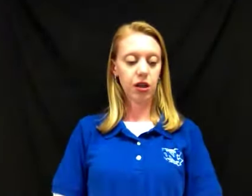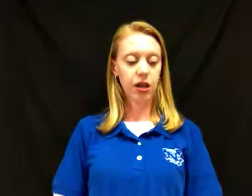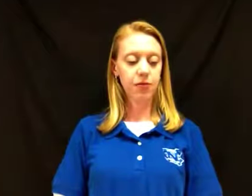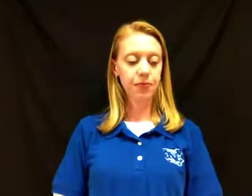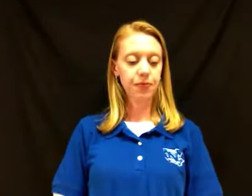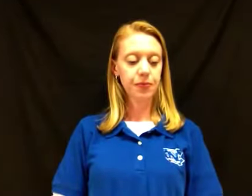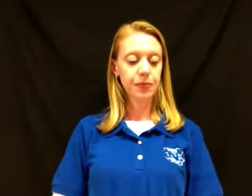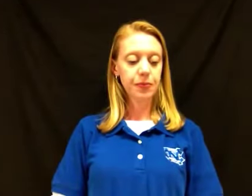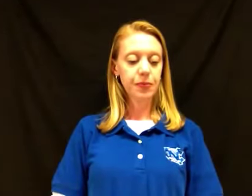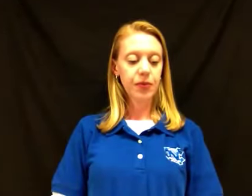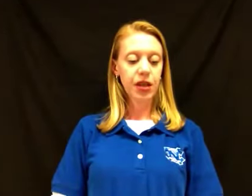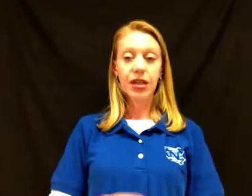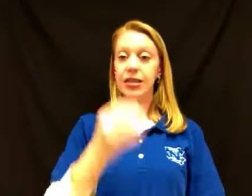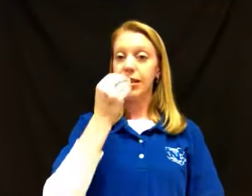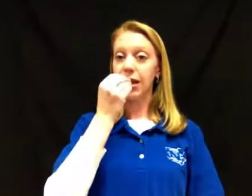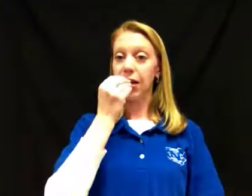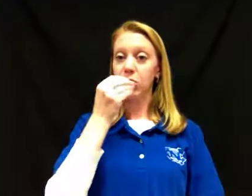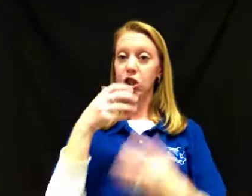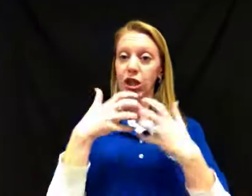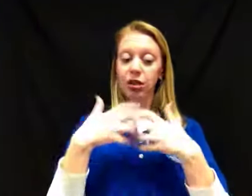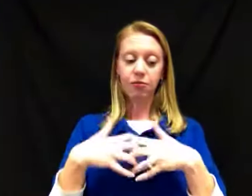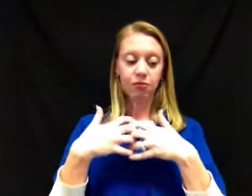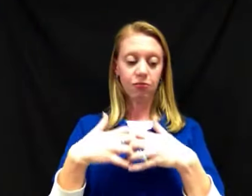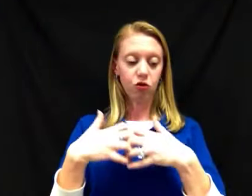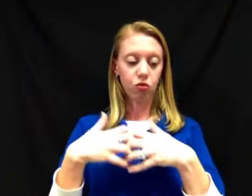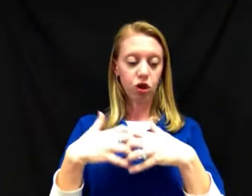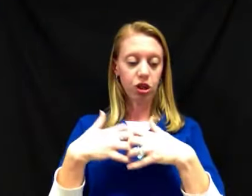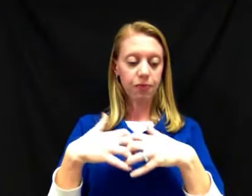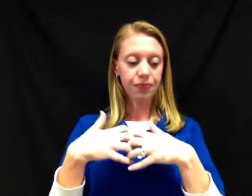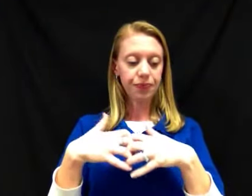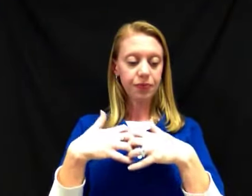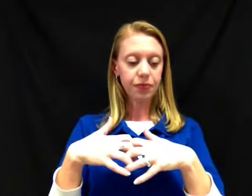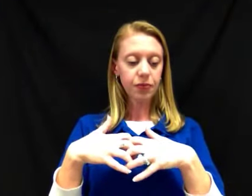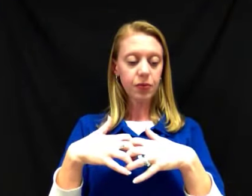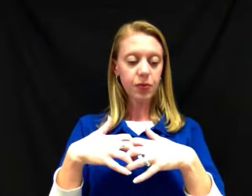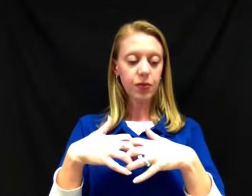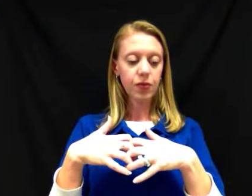that. Snack machine, food machine.